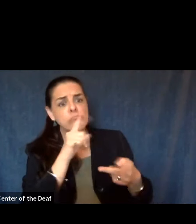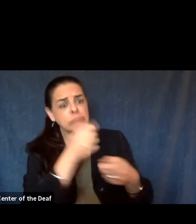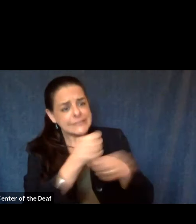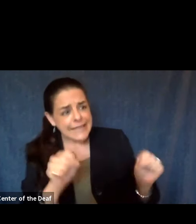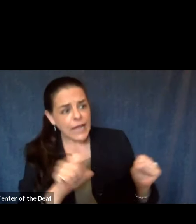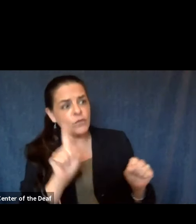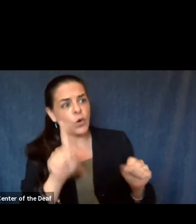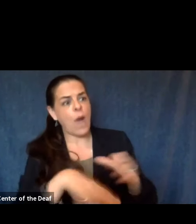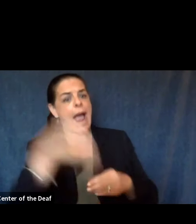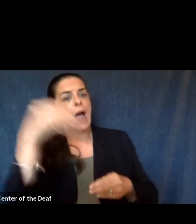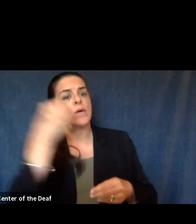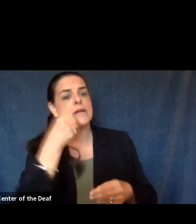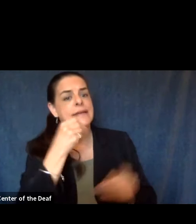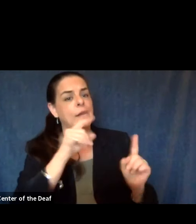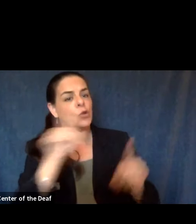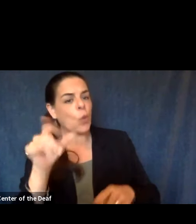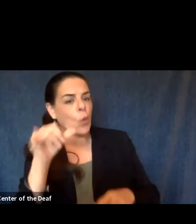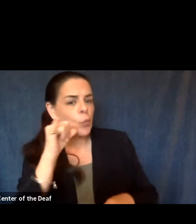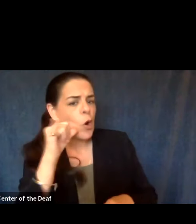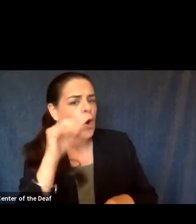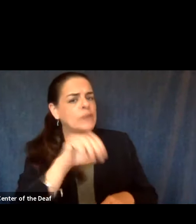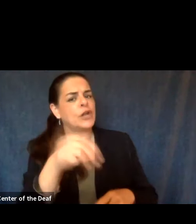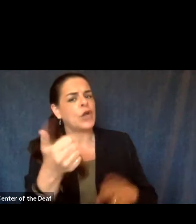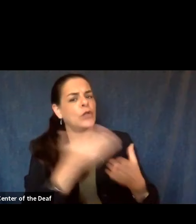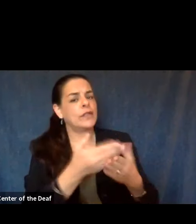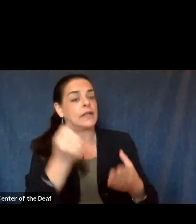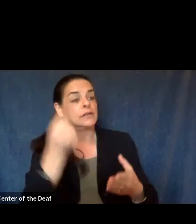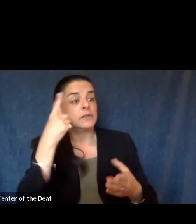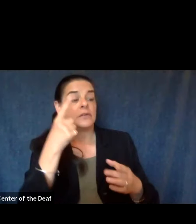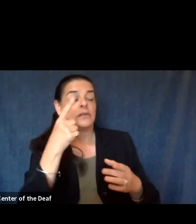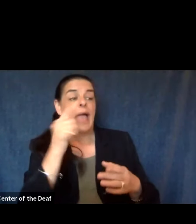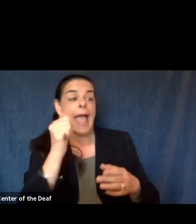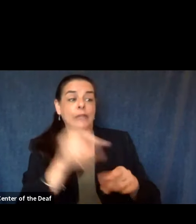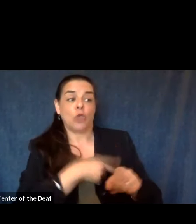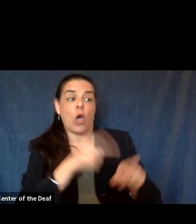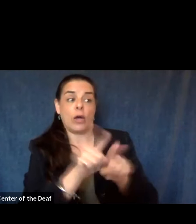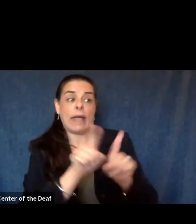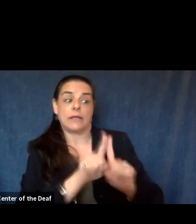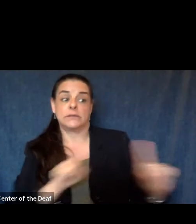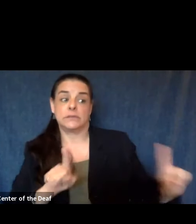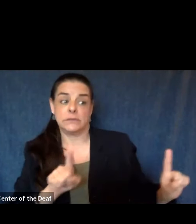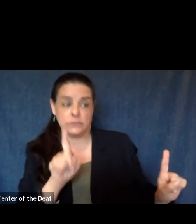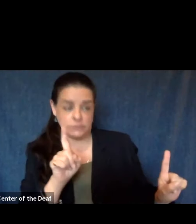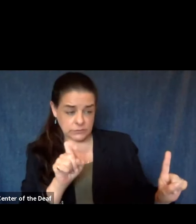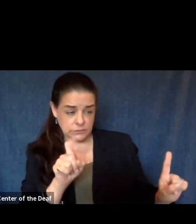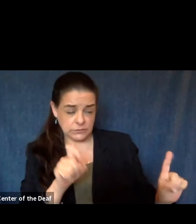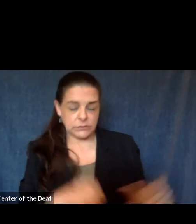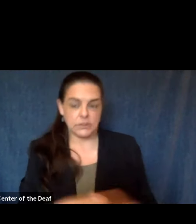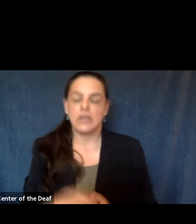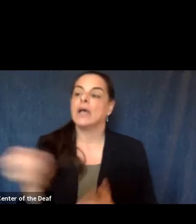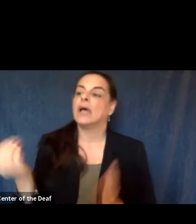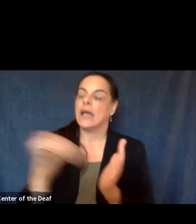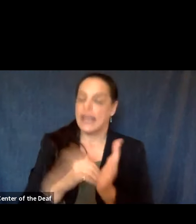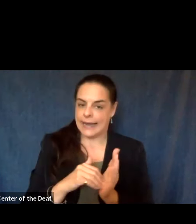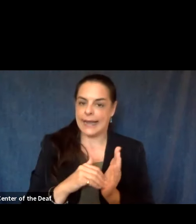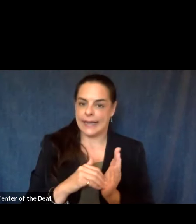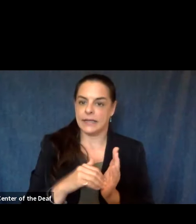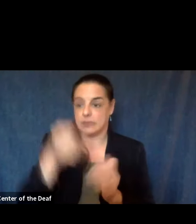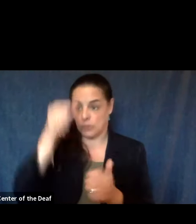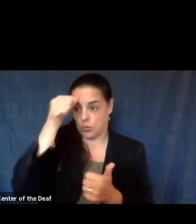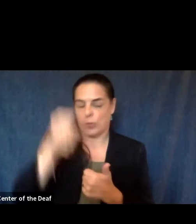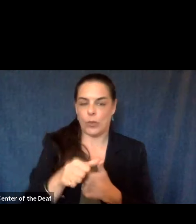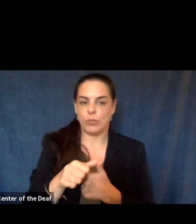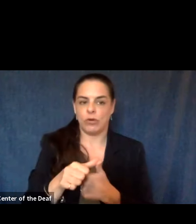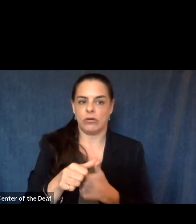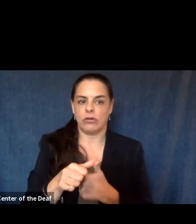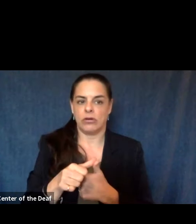eat, patronize bars and other activities as long as social distancing is maintained? So again, I'll remind everybody that